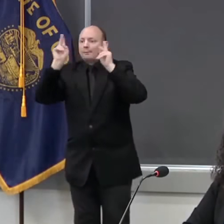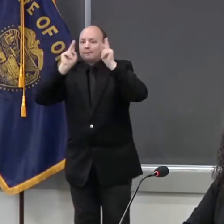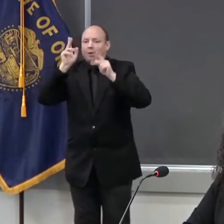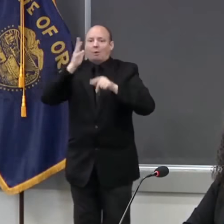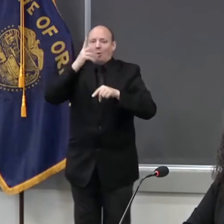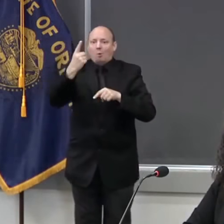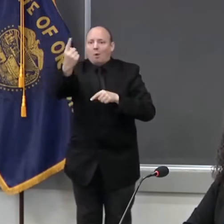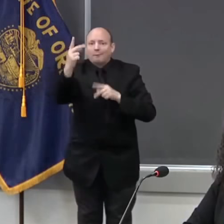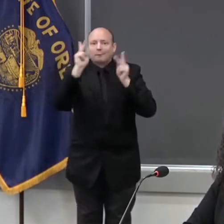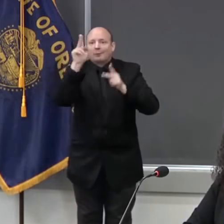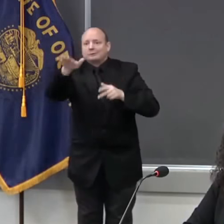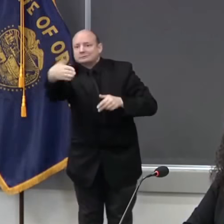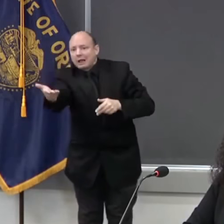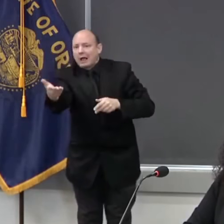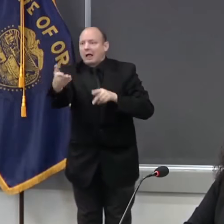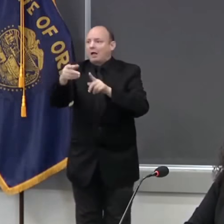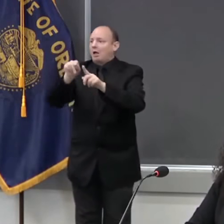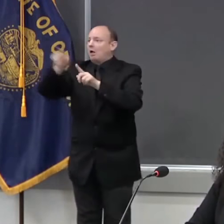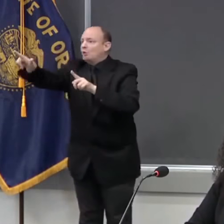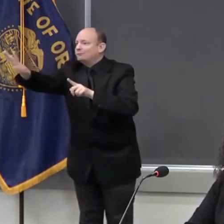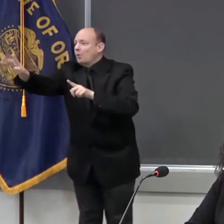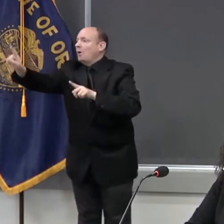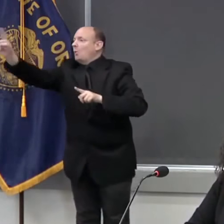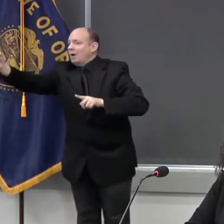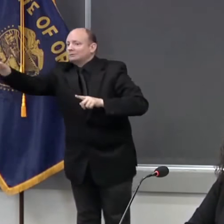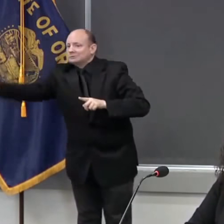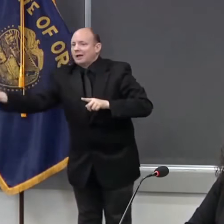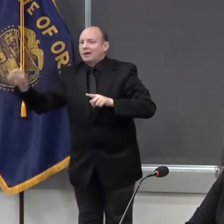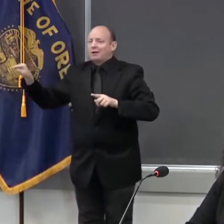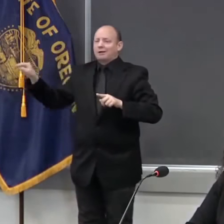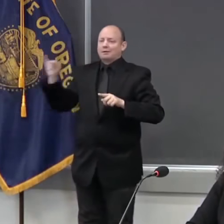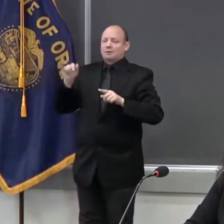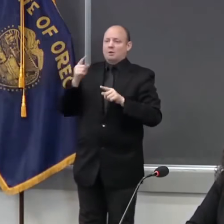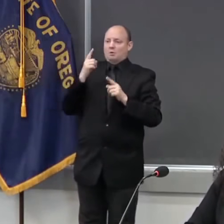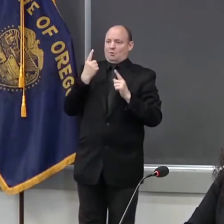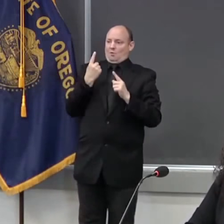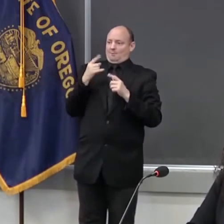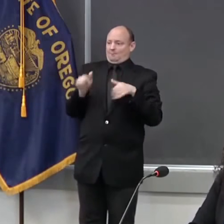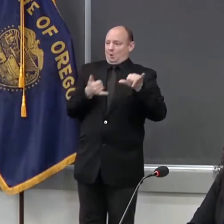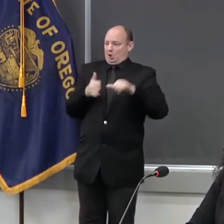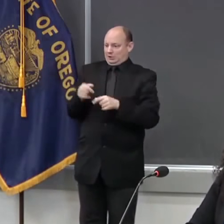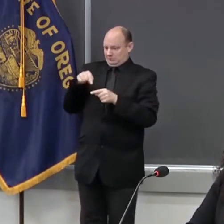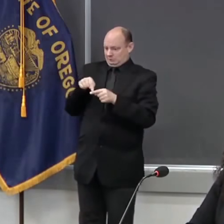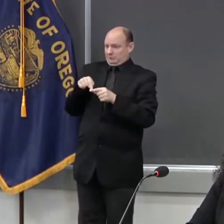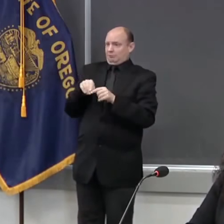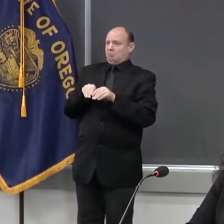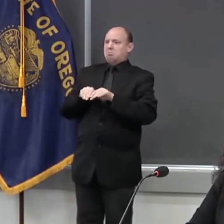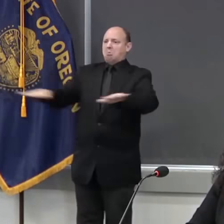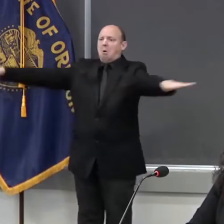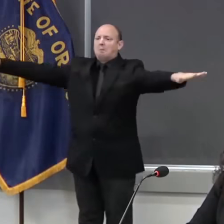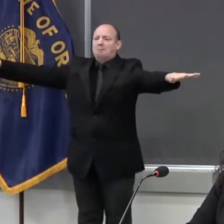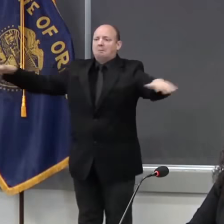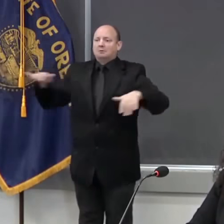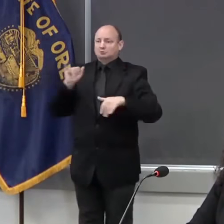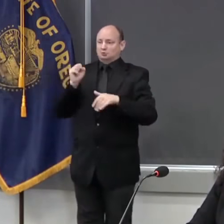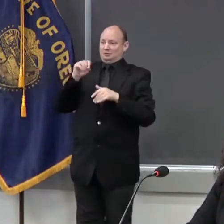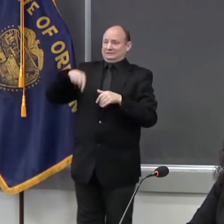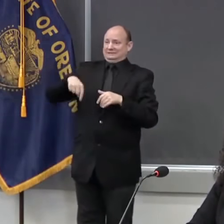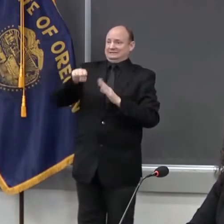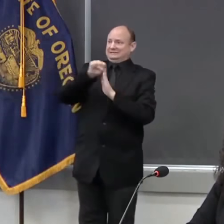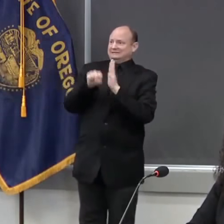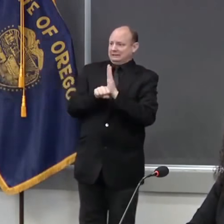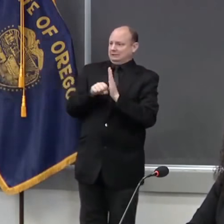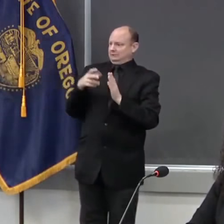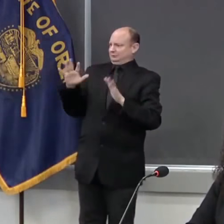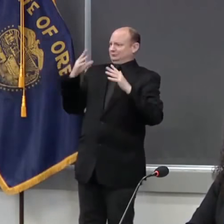unfortunately, we expect more cases to be diagnosed in the coming days. I know as a state we've been through a lot. This has been such a